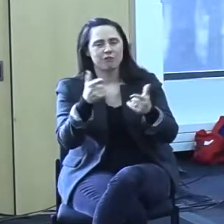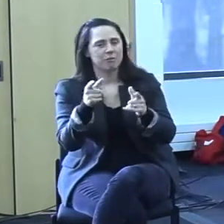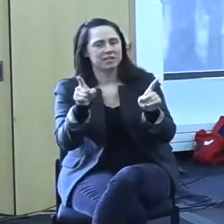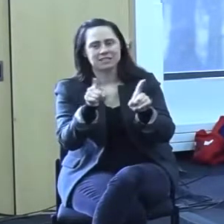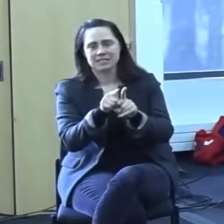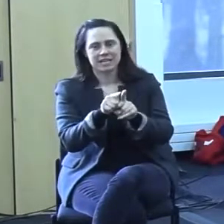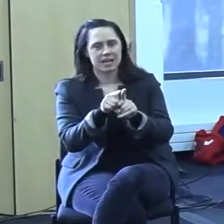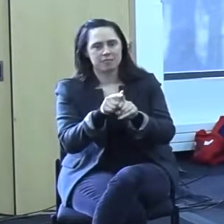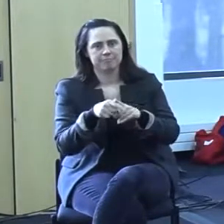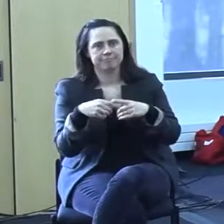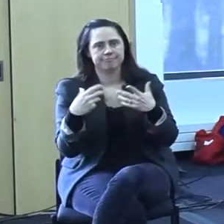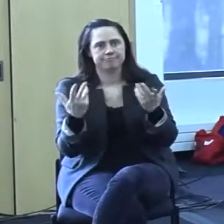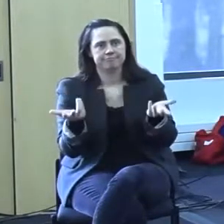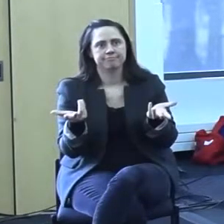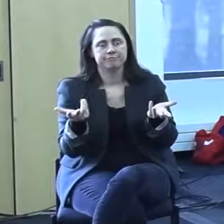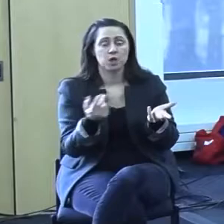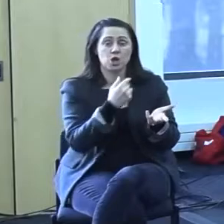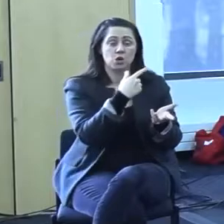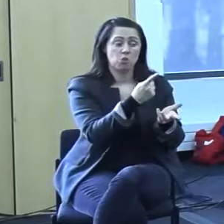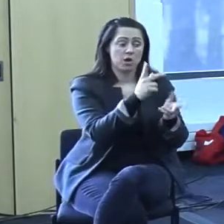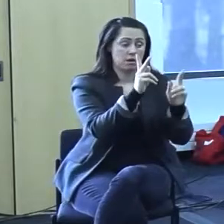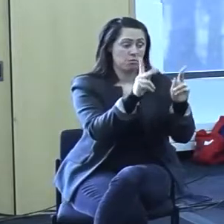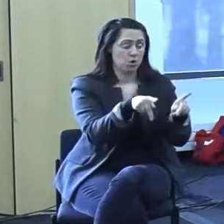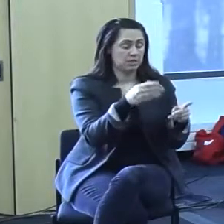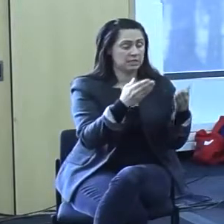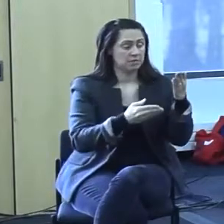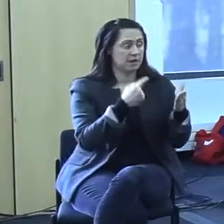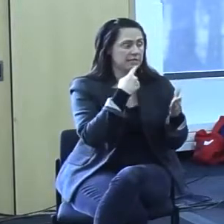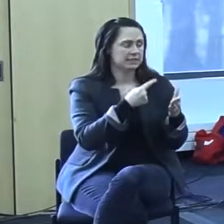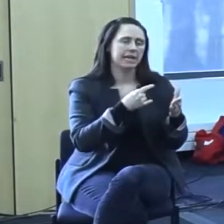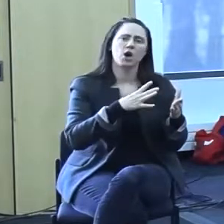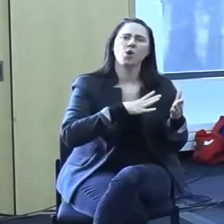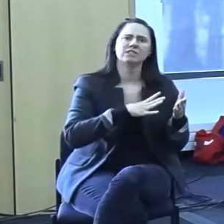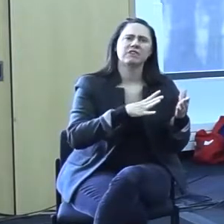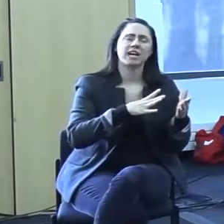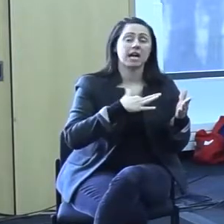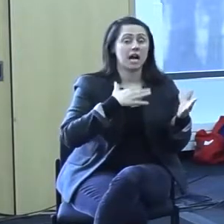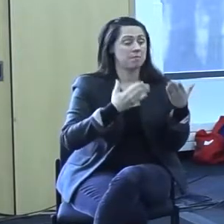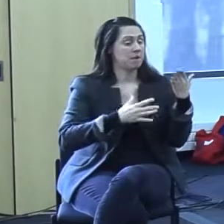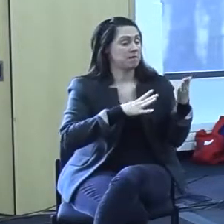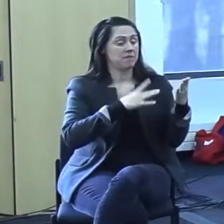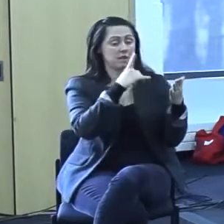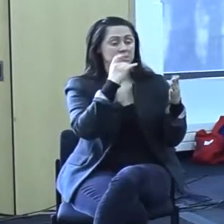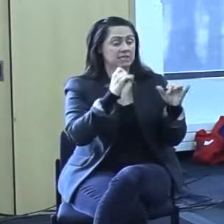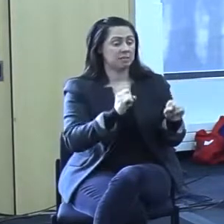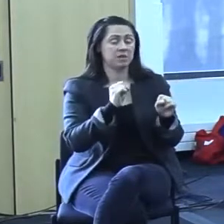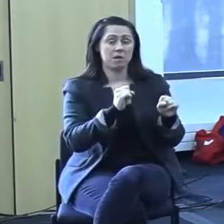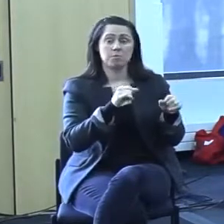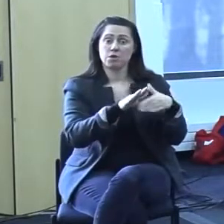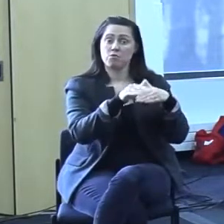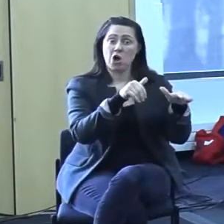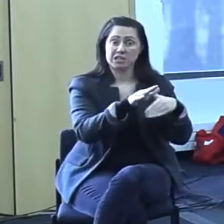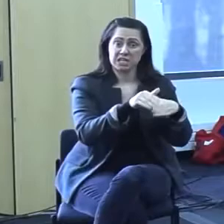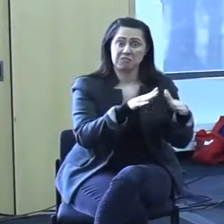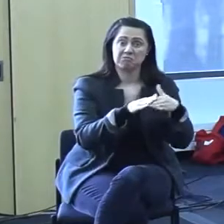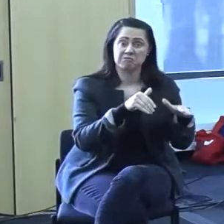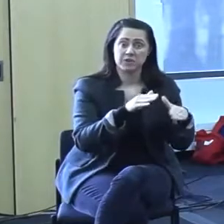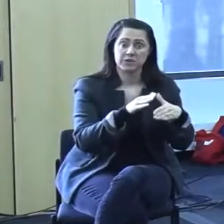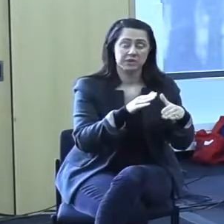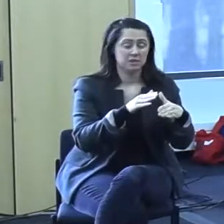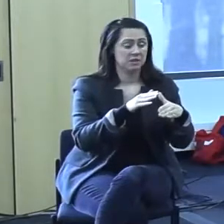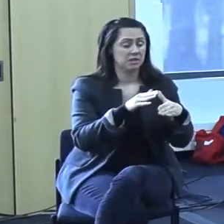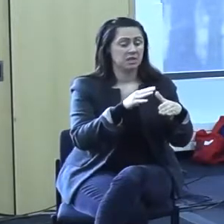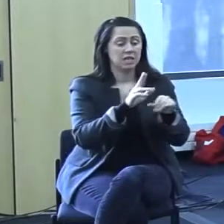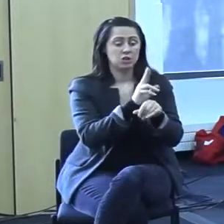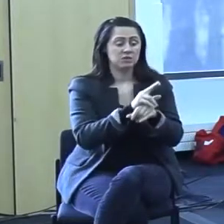same. So one person might say it's fine, like I might be fine because I'm capable of walking some